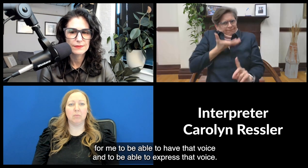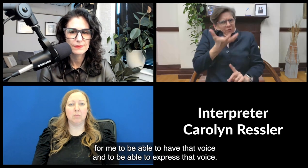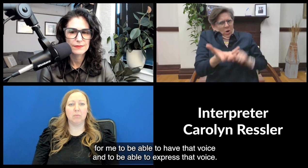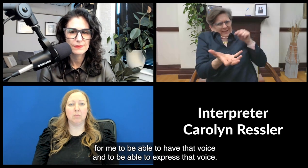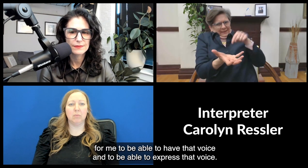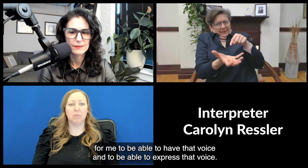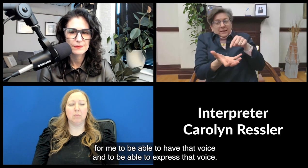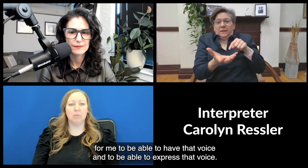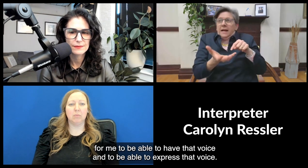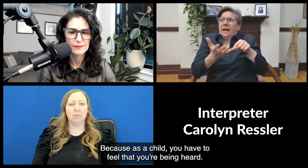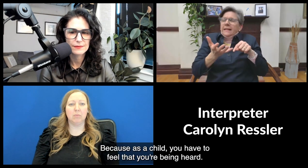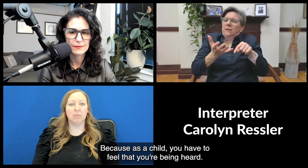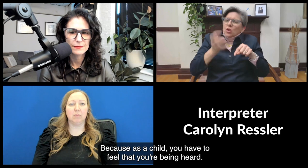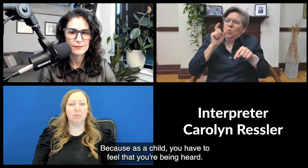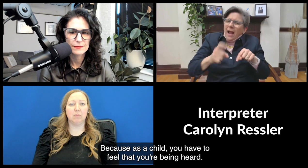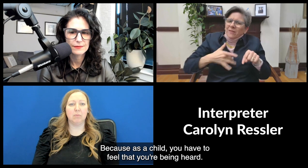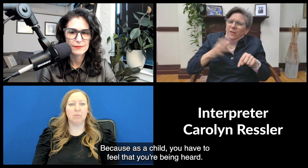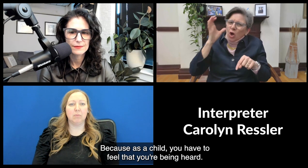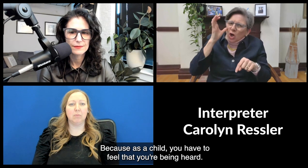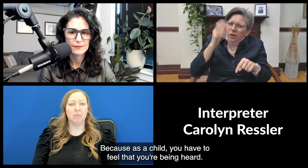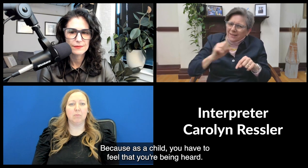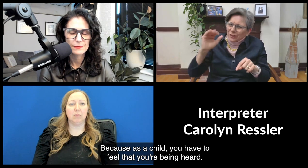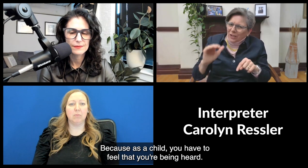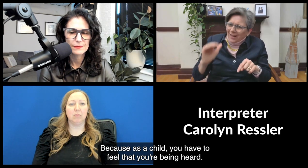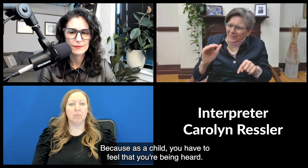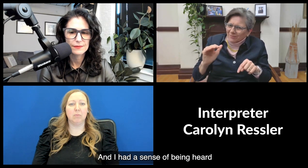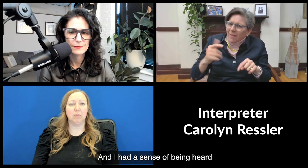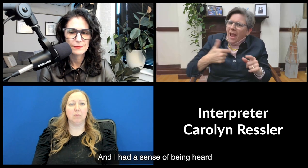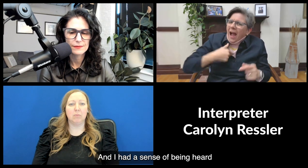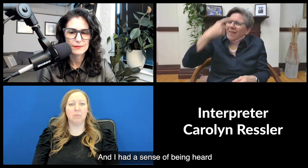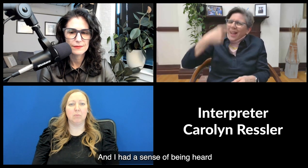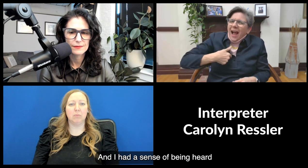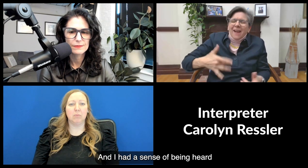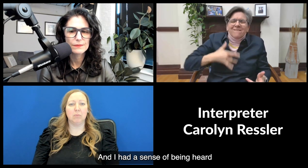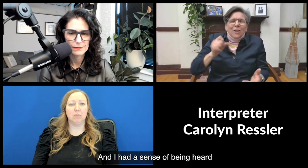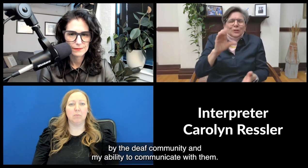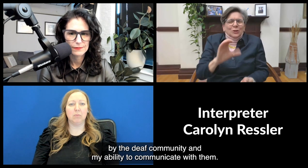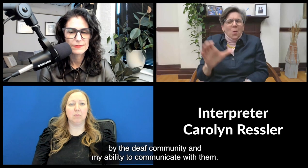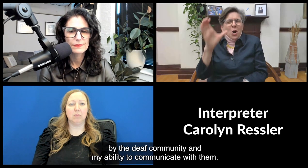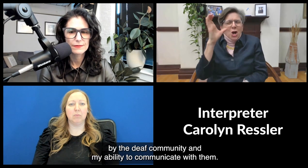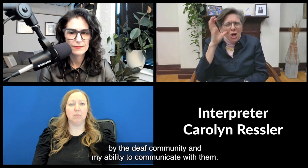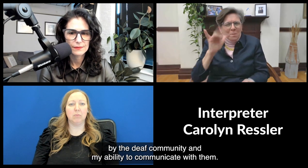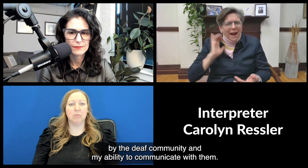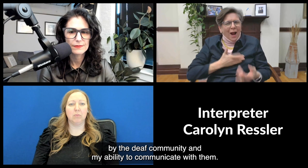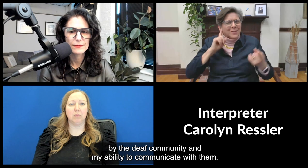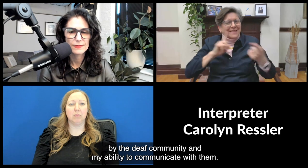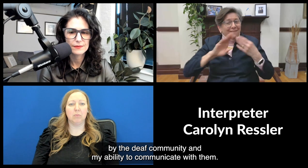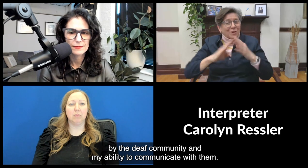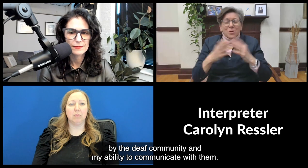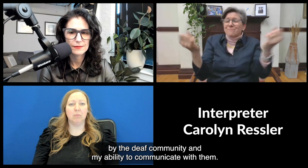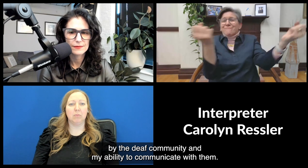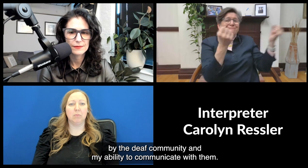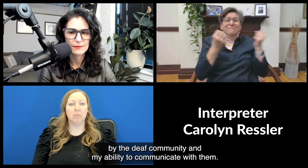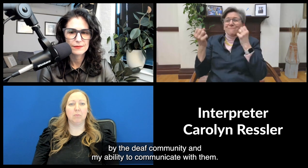in that way for me to be able to have that voice and to be able to express that voice. Because as a child, you have to feel that you're being heard. And